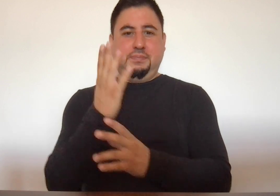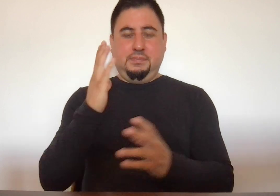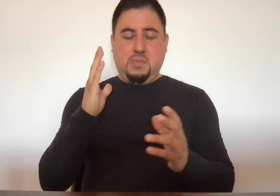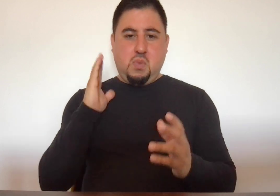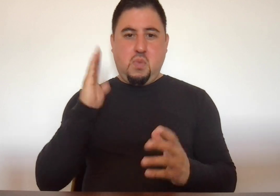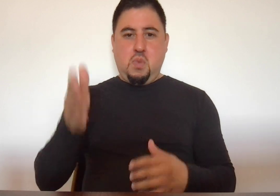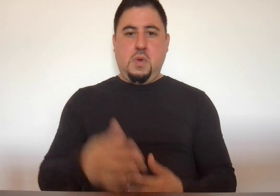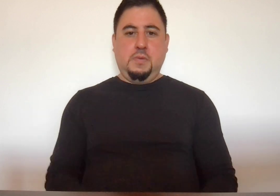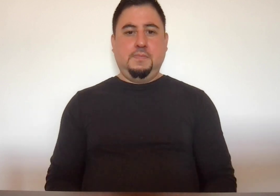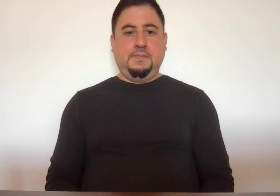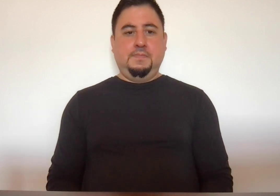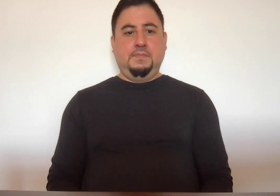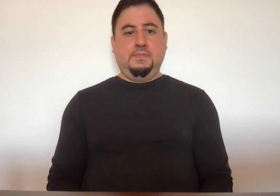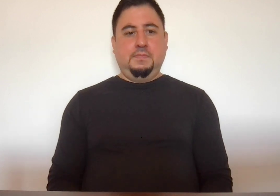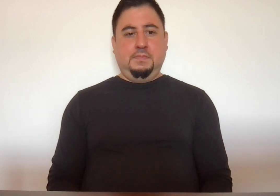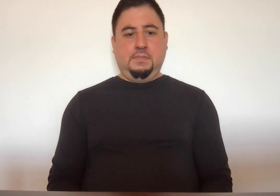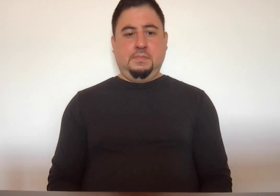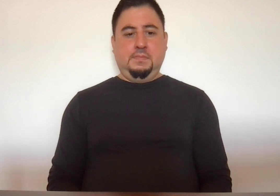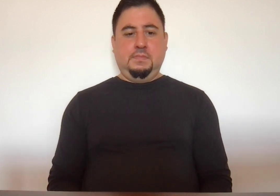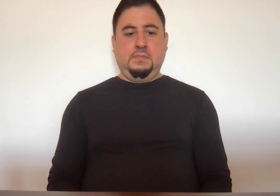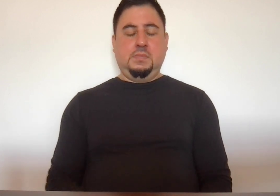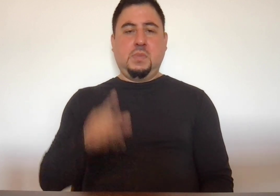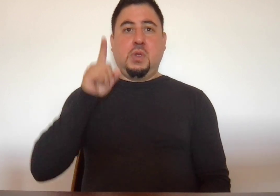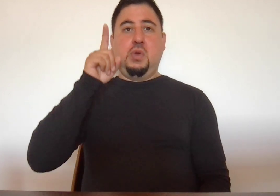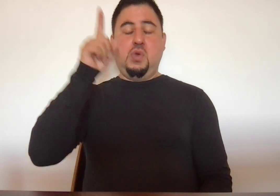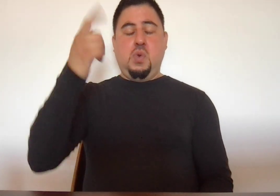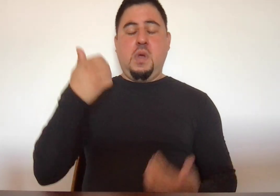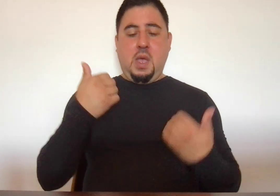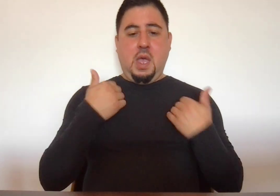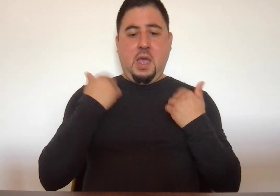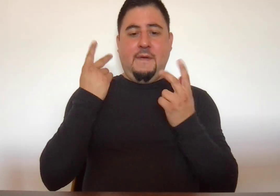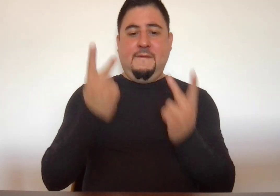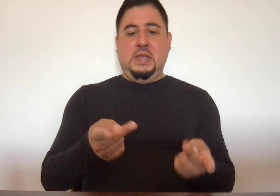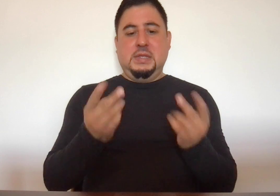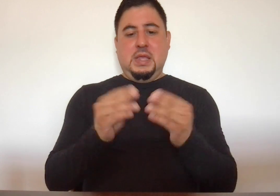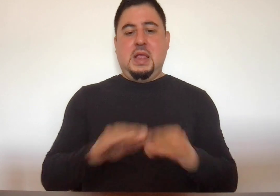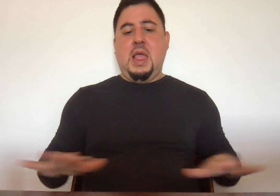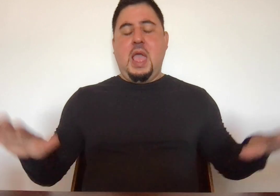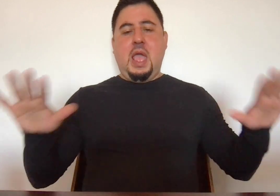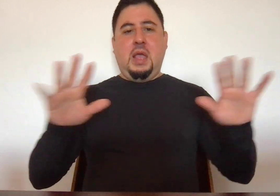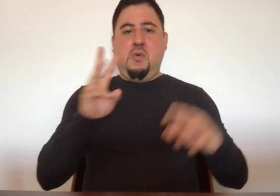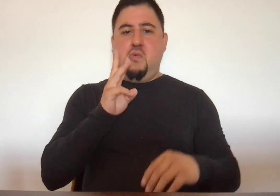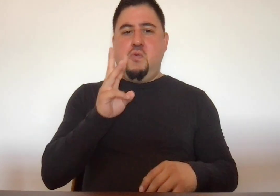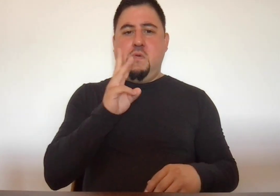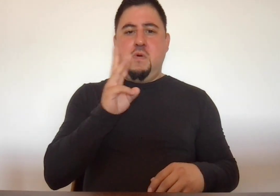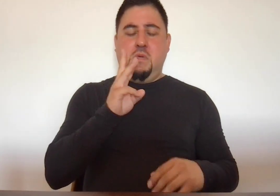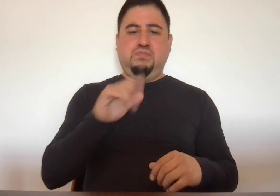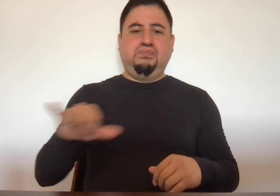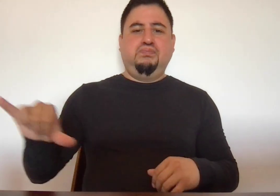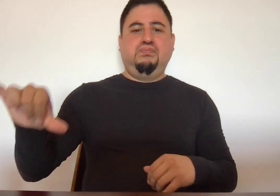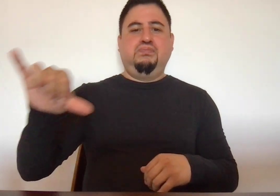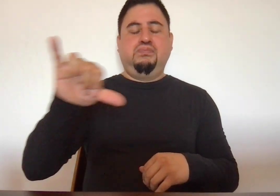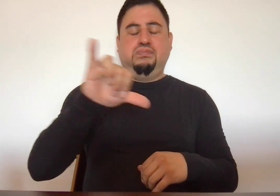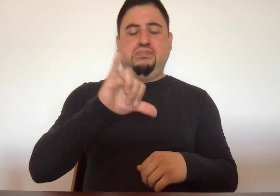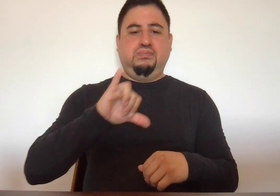harvest. You have visited the land and watered it. Greatly have